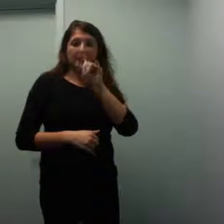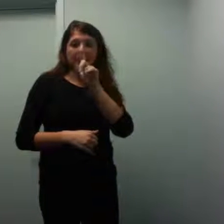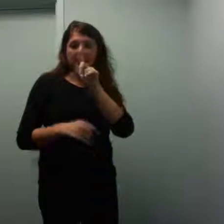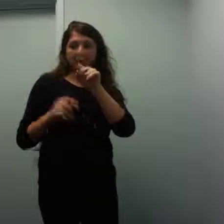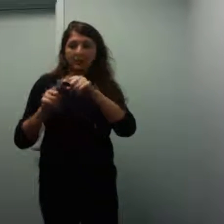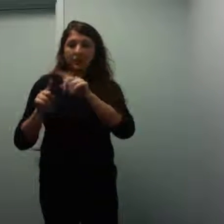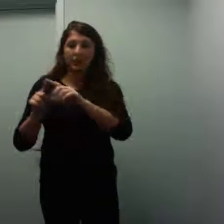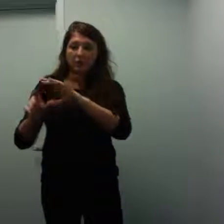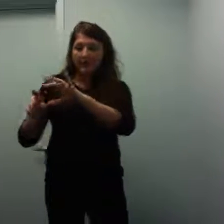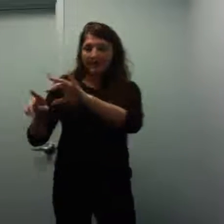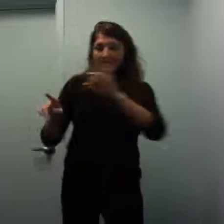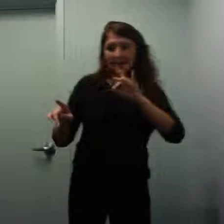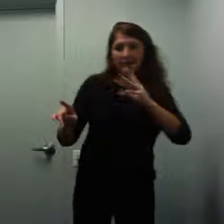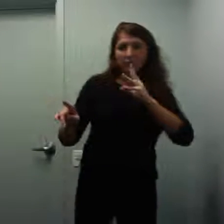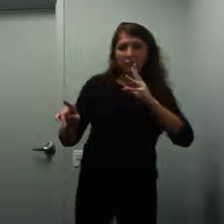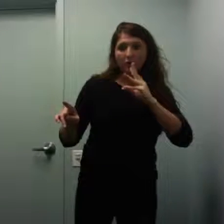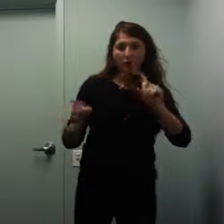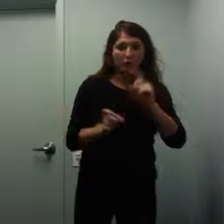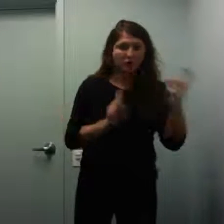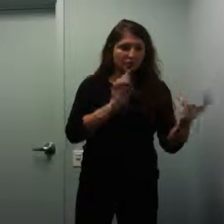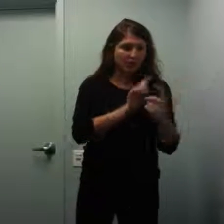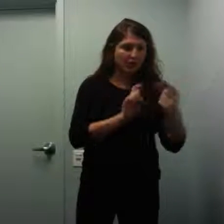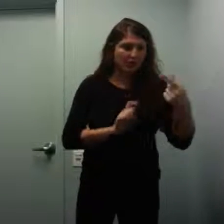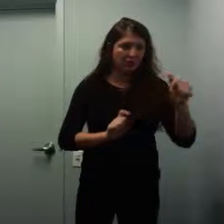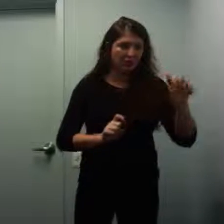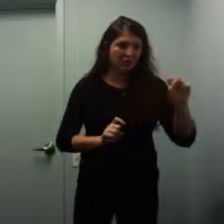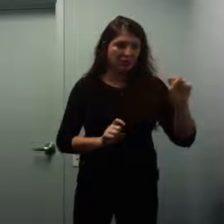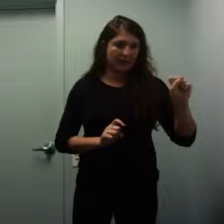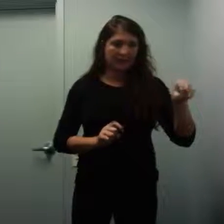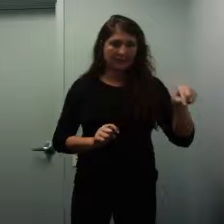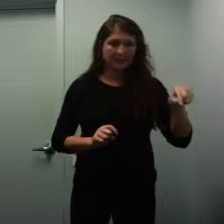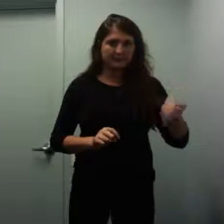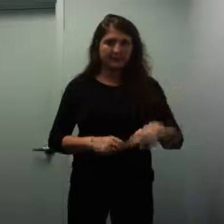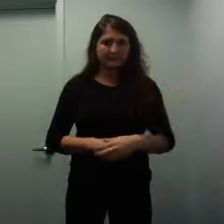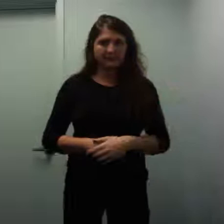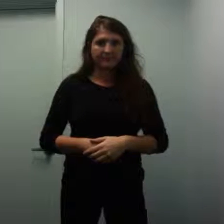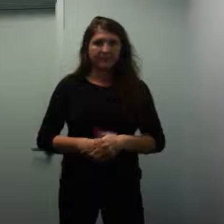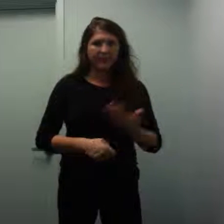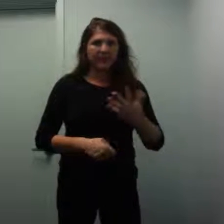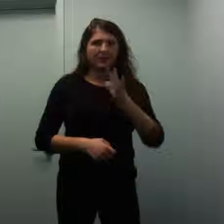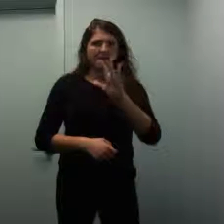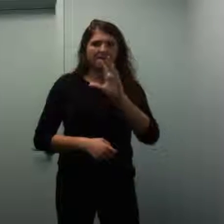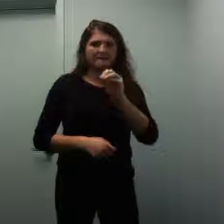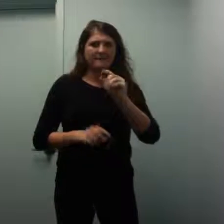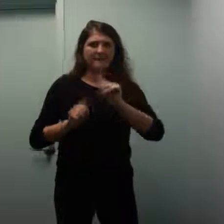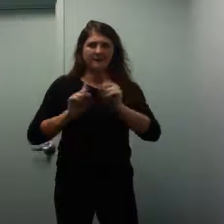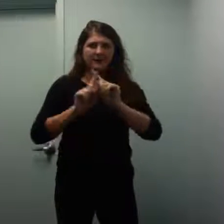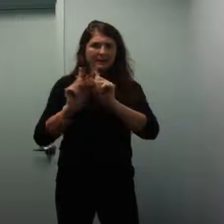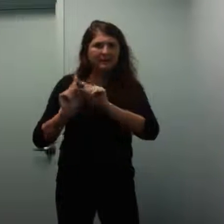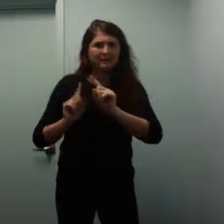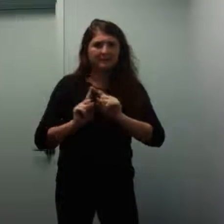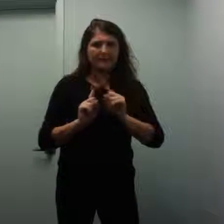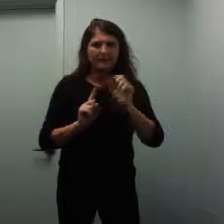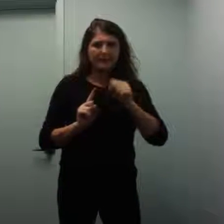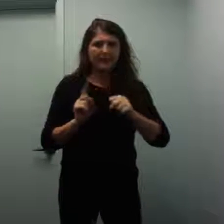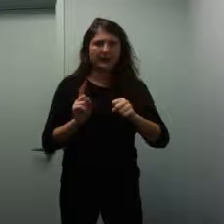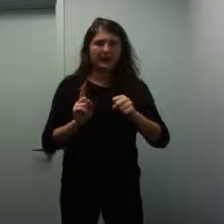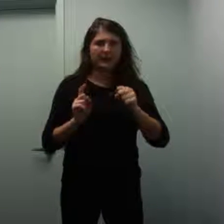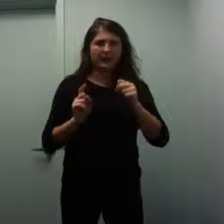gas phase. And there are probably 50 different variables that can influence the rate of evaporation. And we'll talk